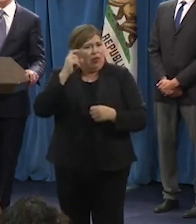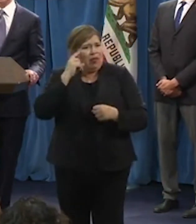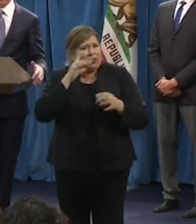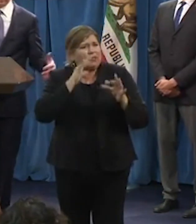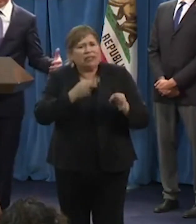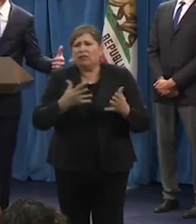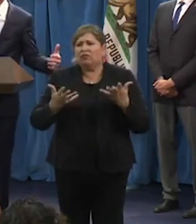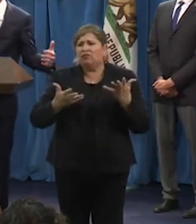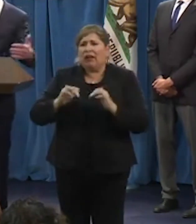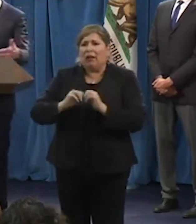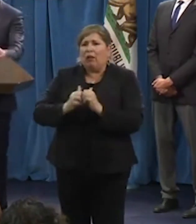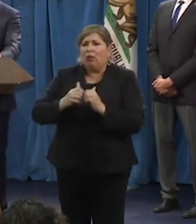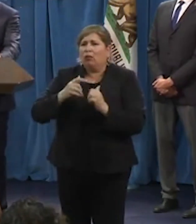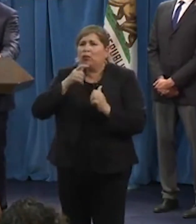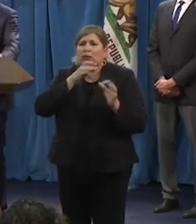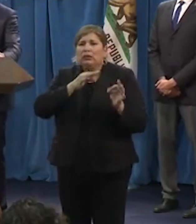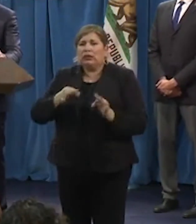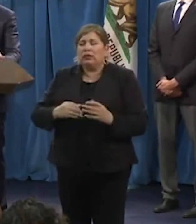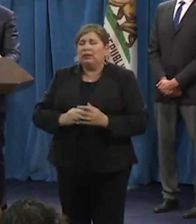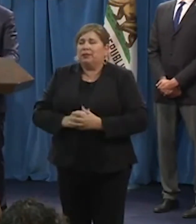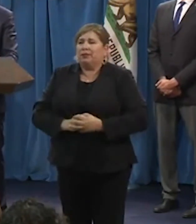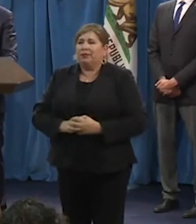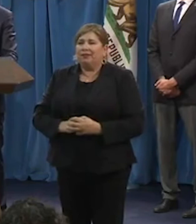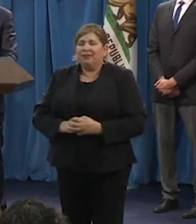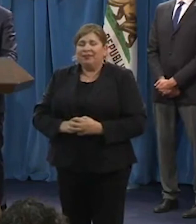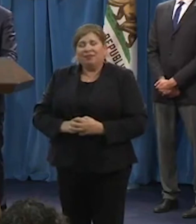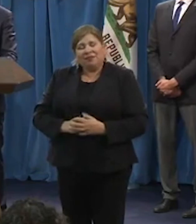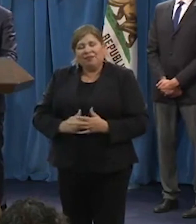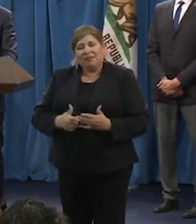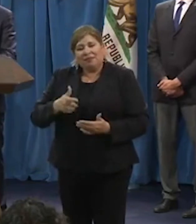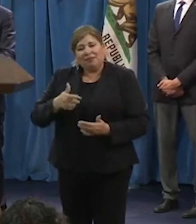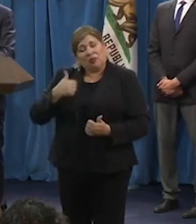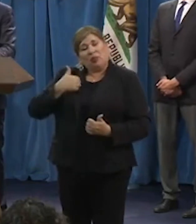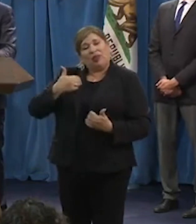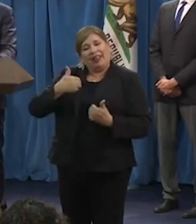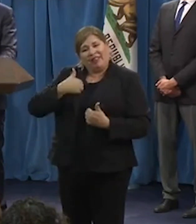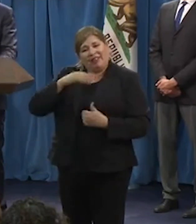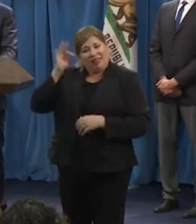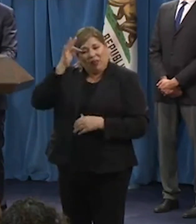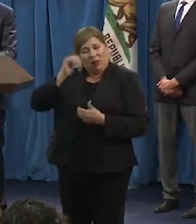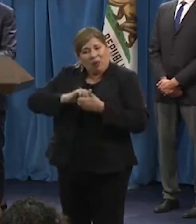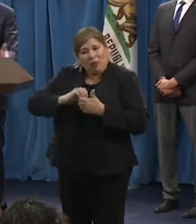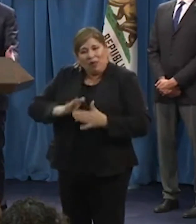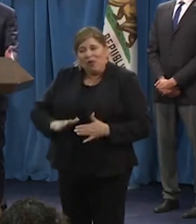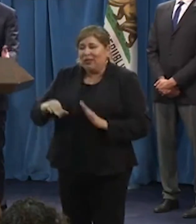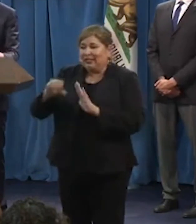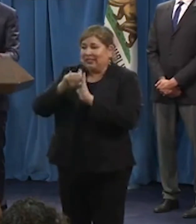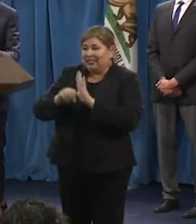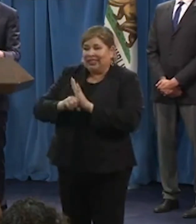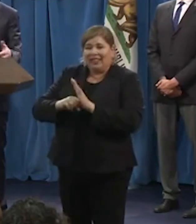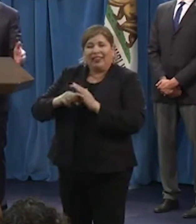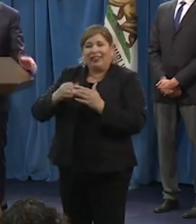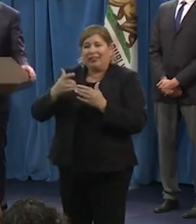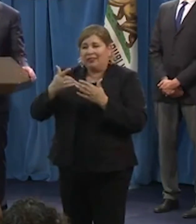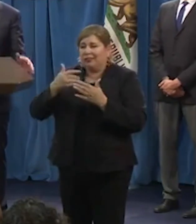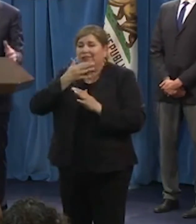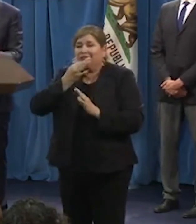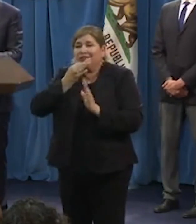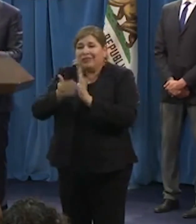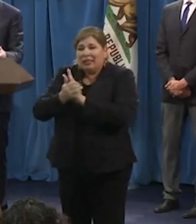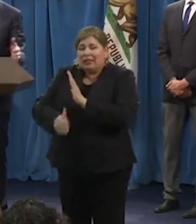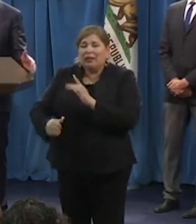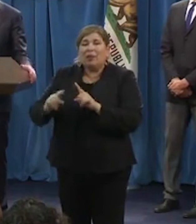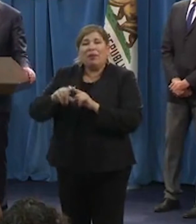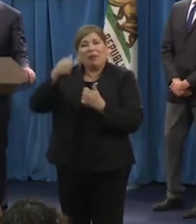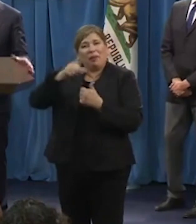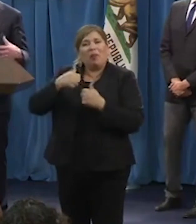work? We have federal partners. We have the state expertise, state overlays, but we have plans that already play out those protocols